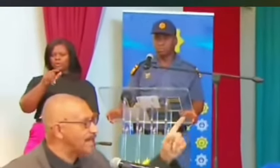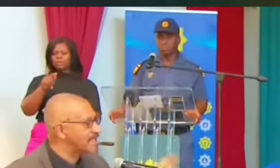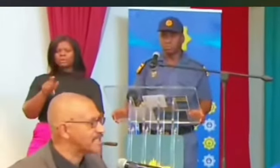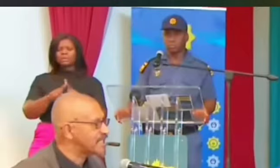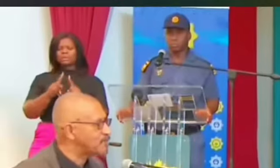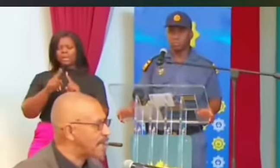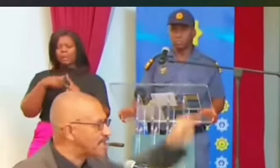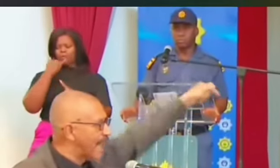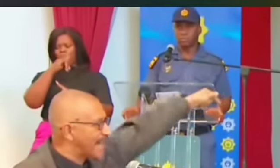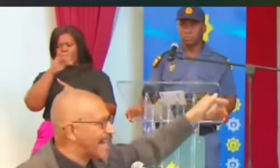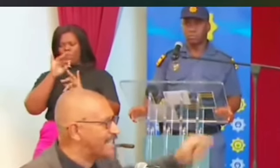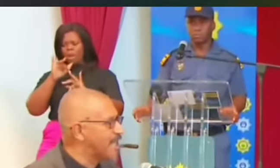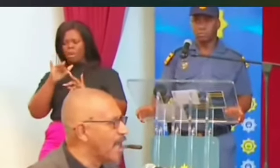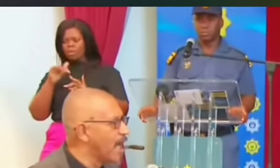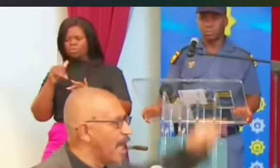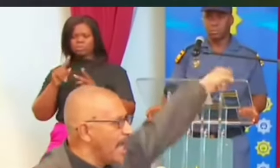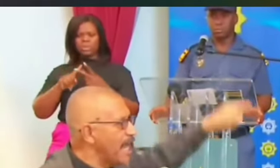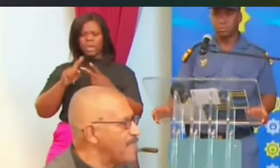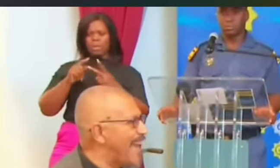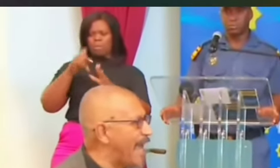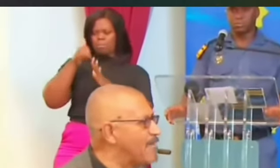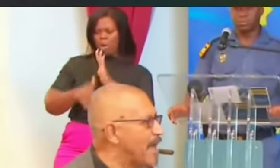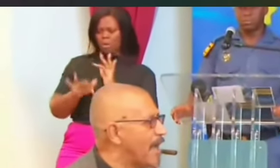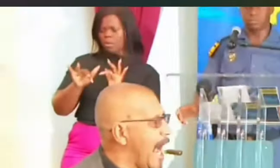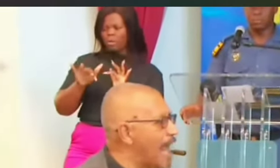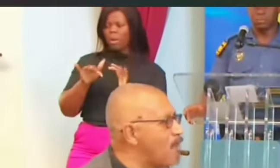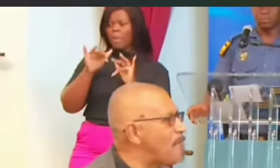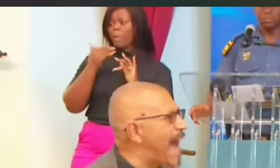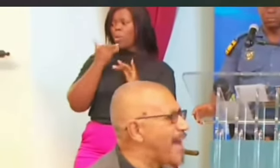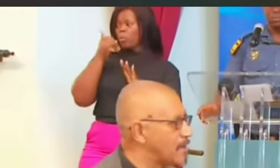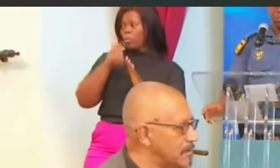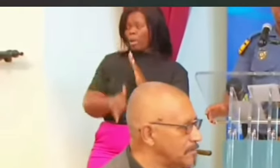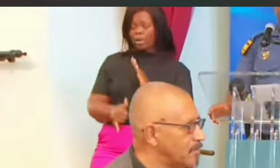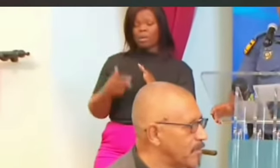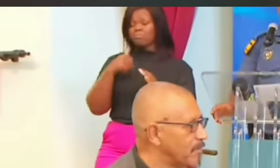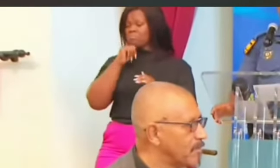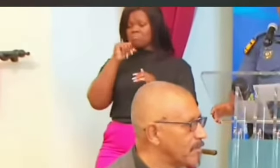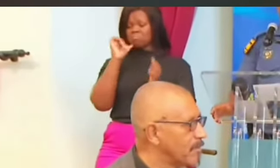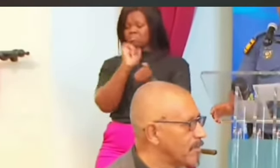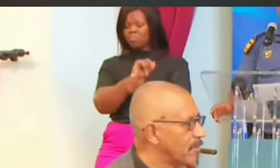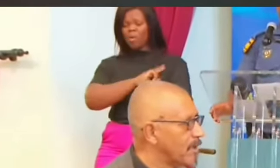suspects, murder suspects, right here in Hanover Park?